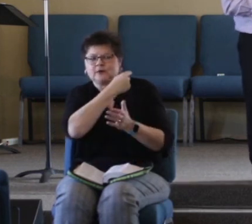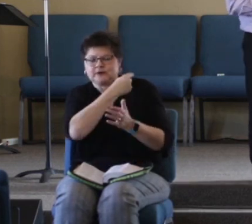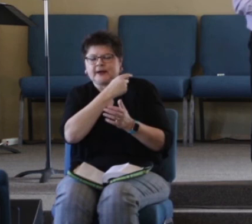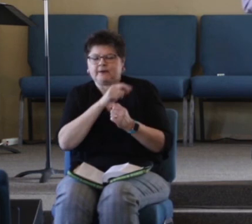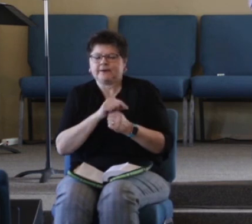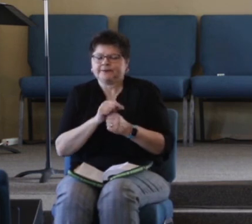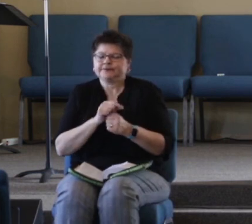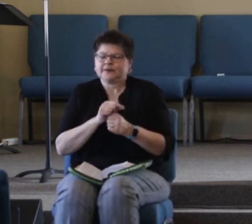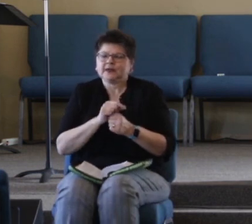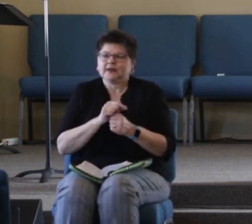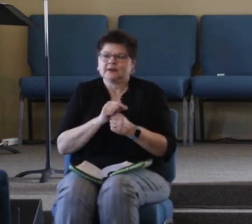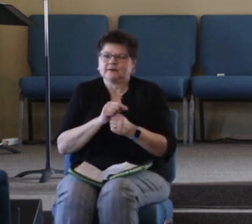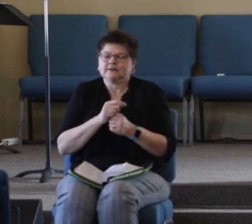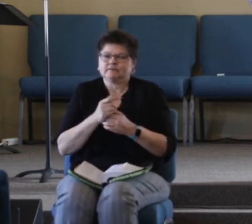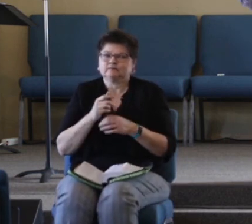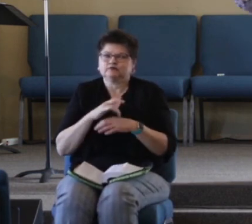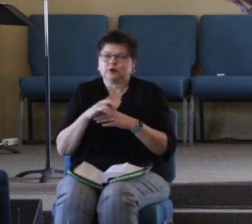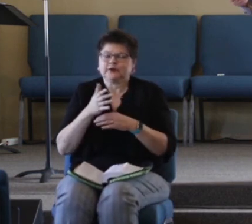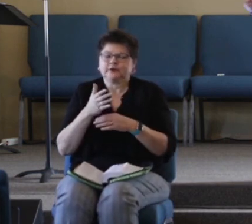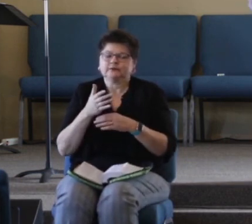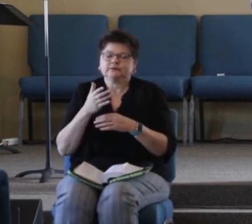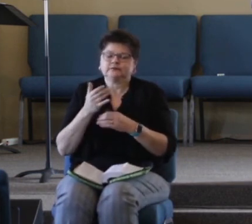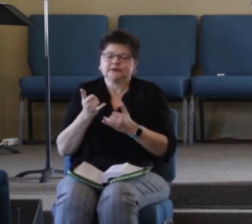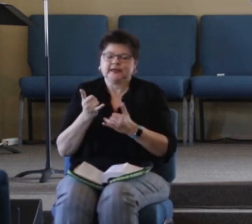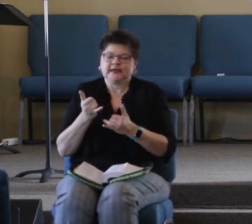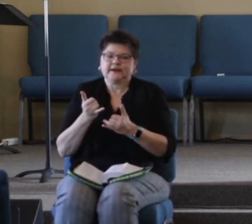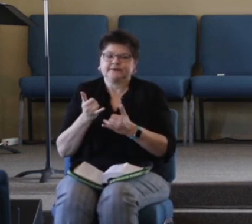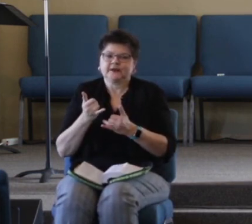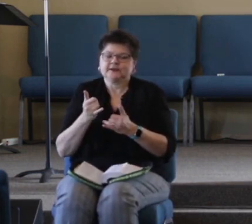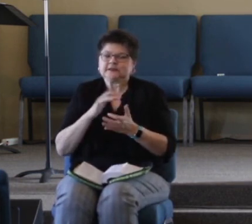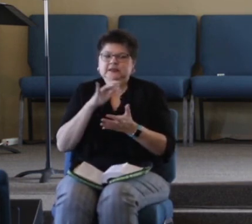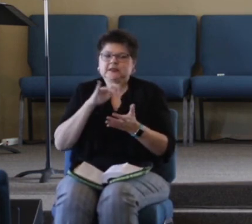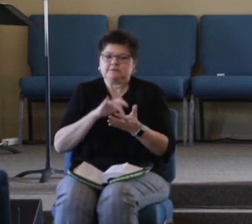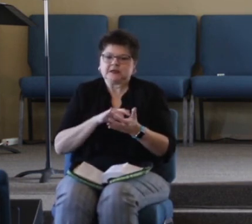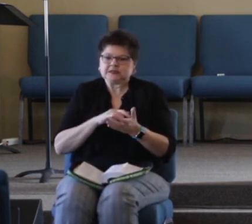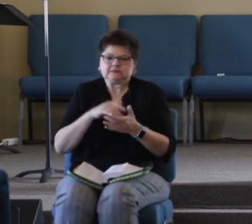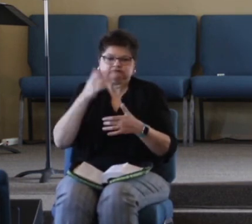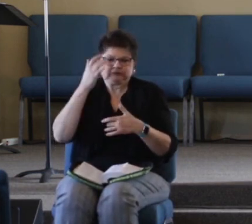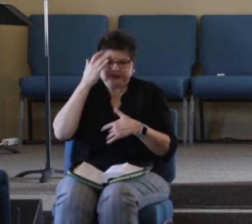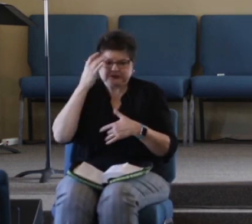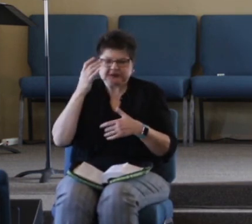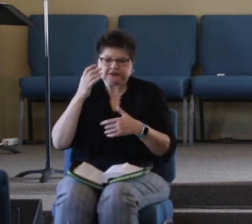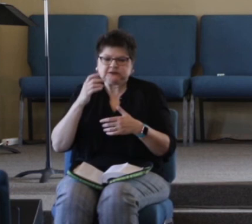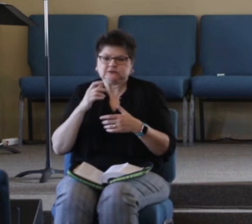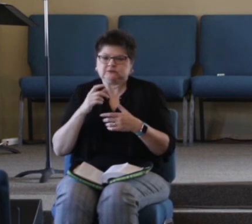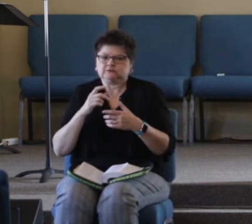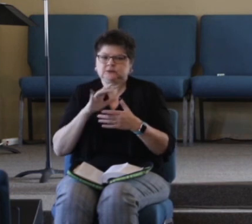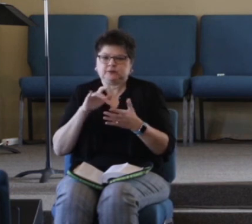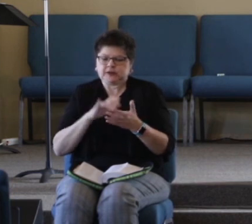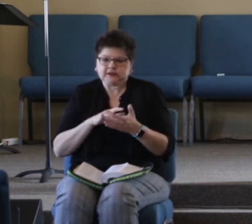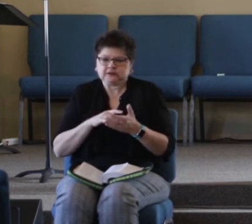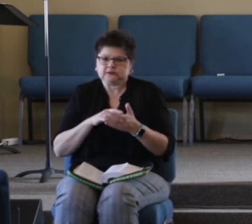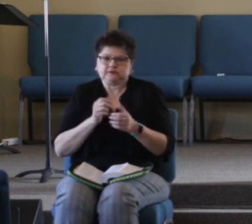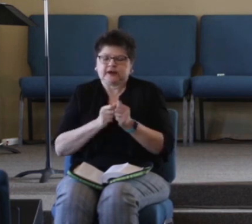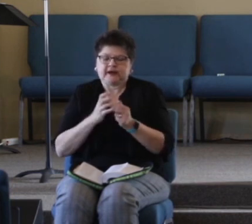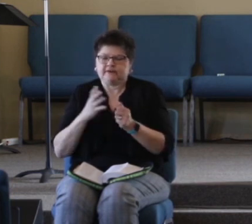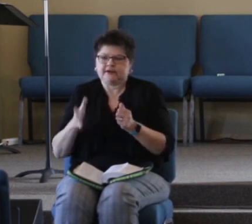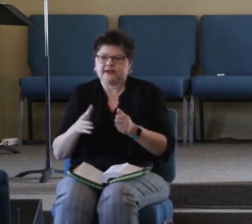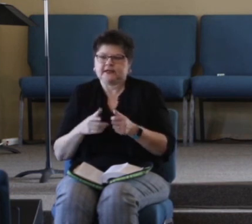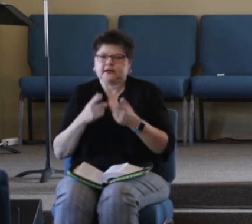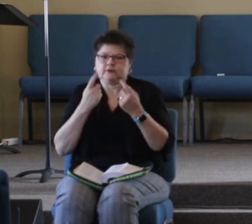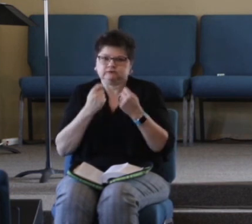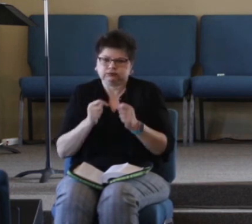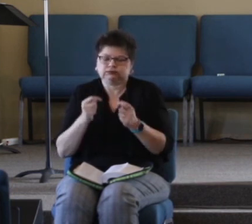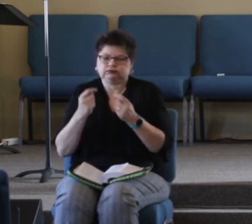midst of COVID, in the midst of being a church plant, they were striving and thriving to do